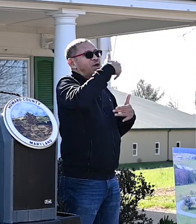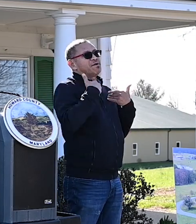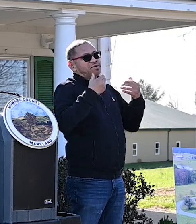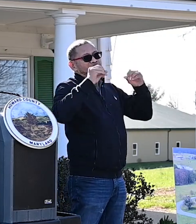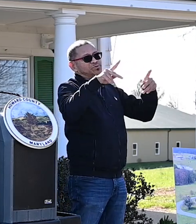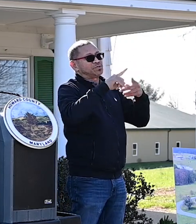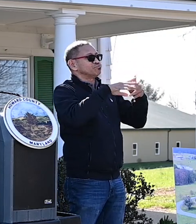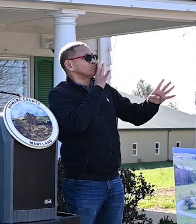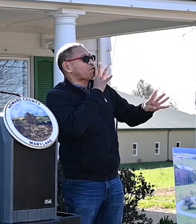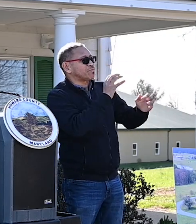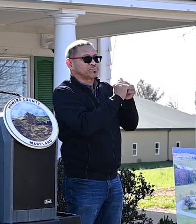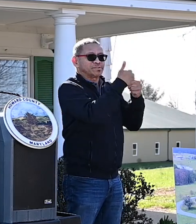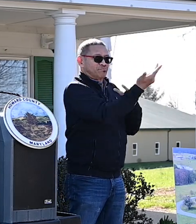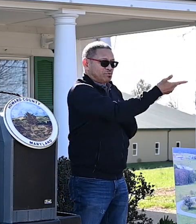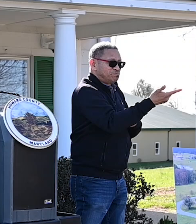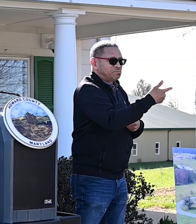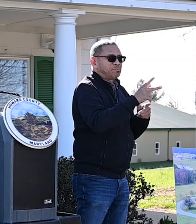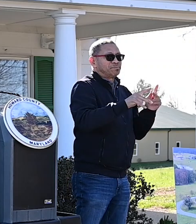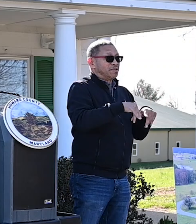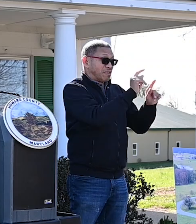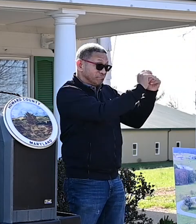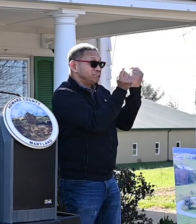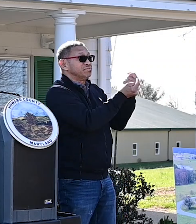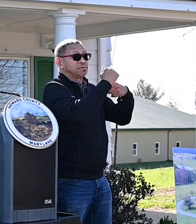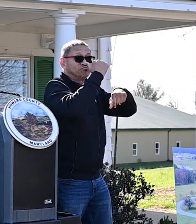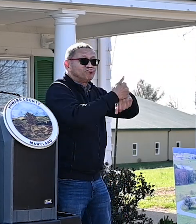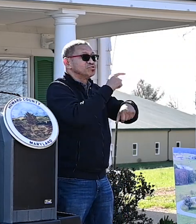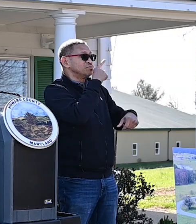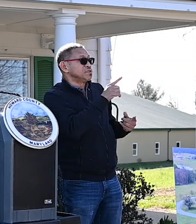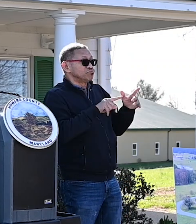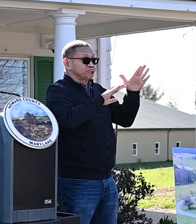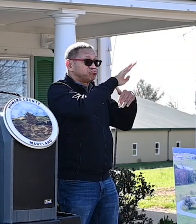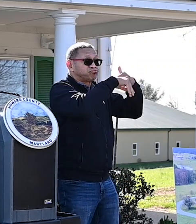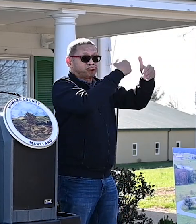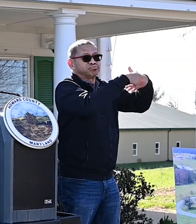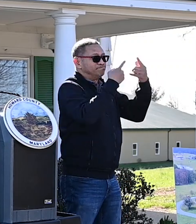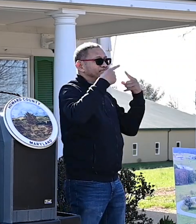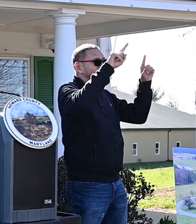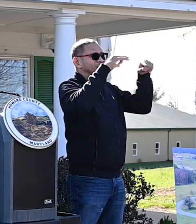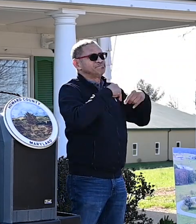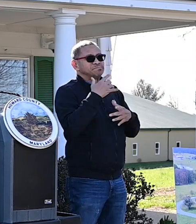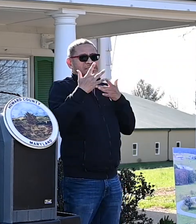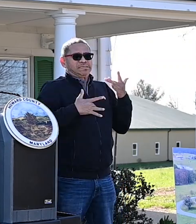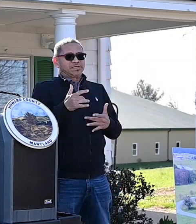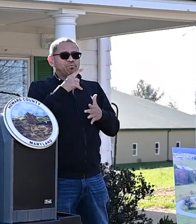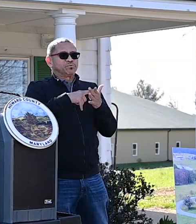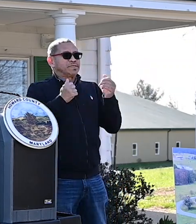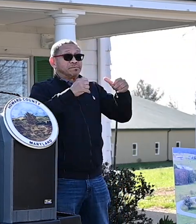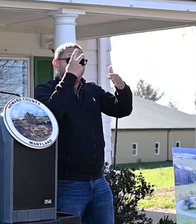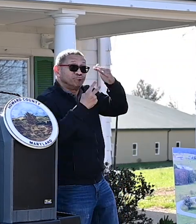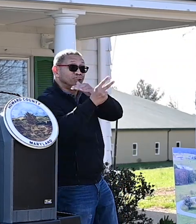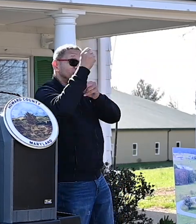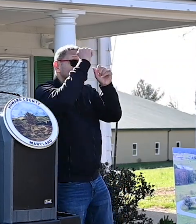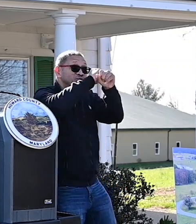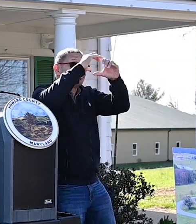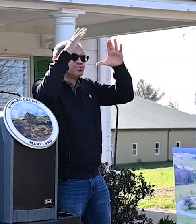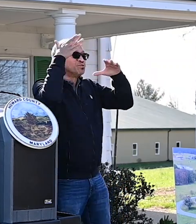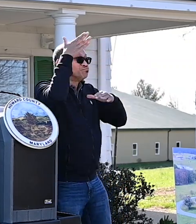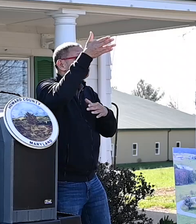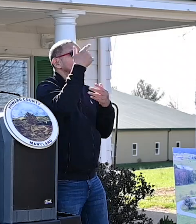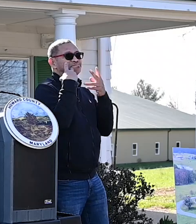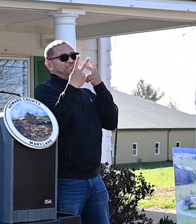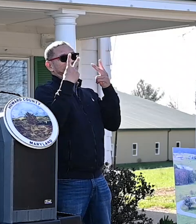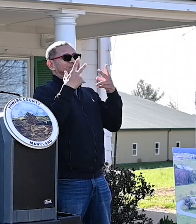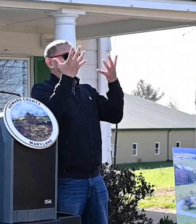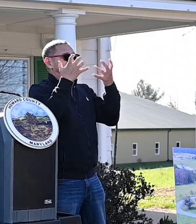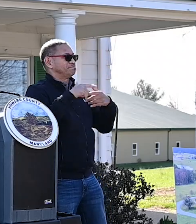chance to talk with them. This team is already achieving great things, and I'm excited to see what we can accomplish in the future. So thank you very much.